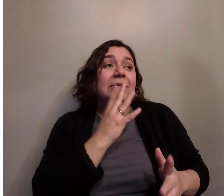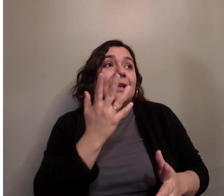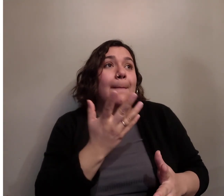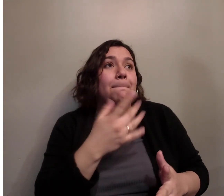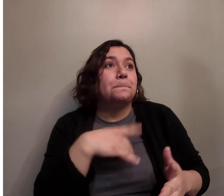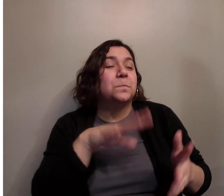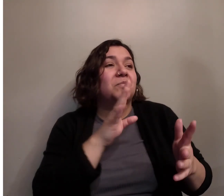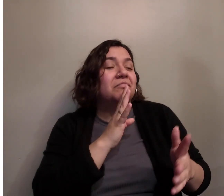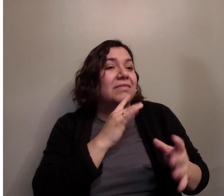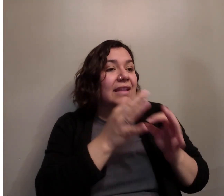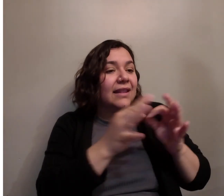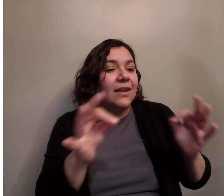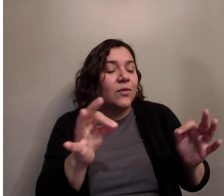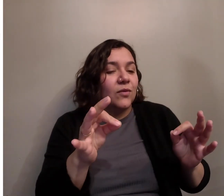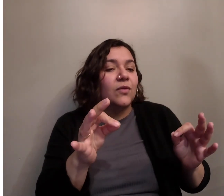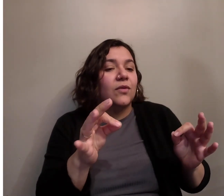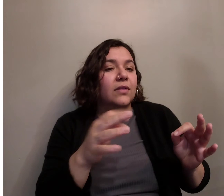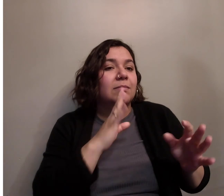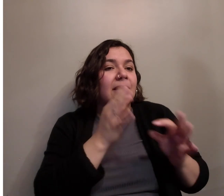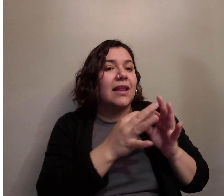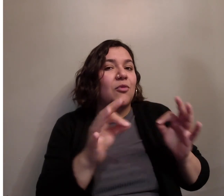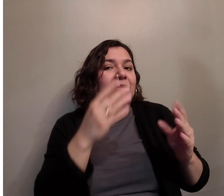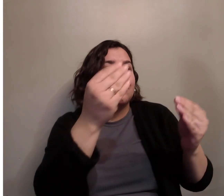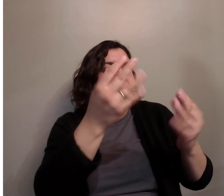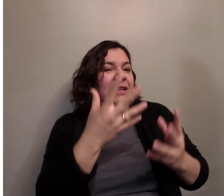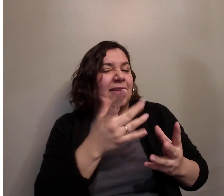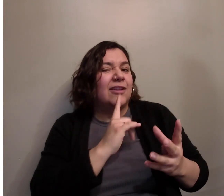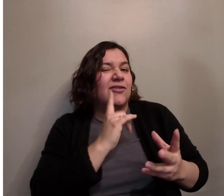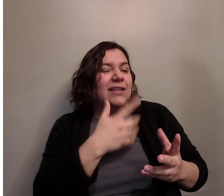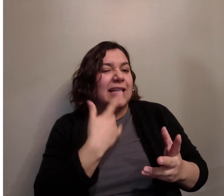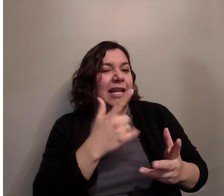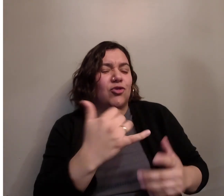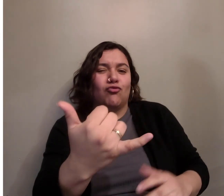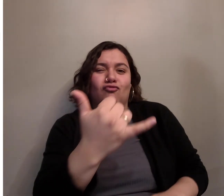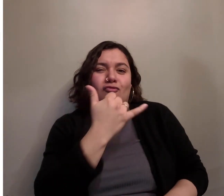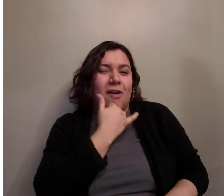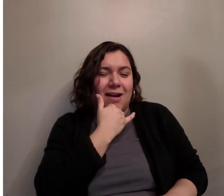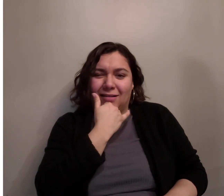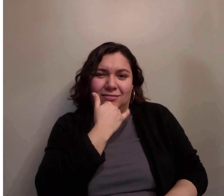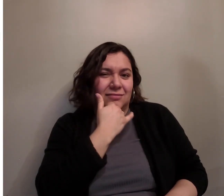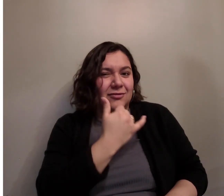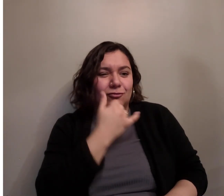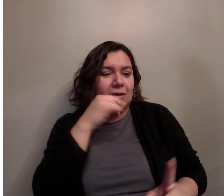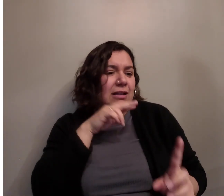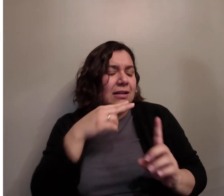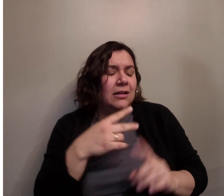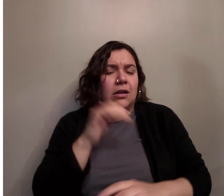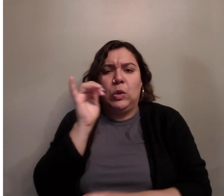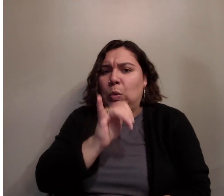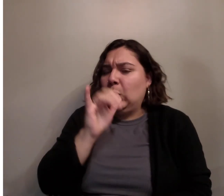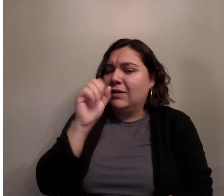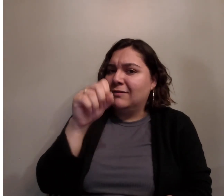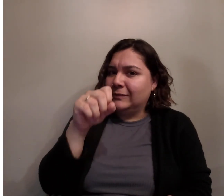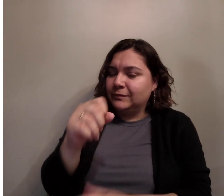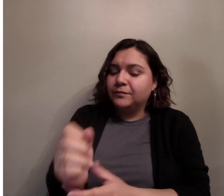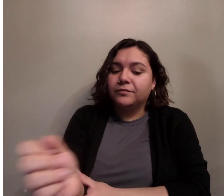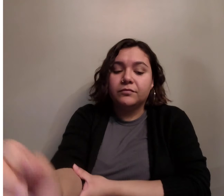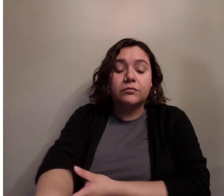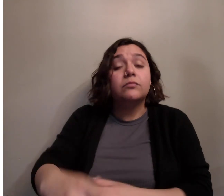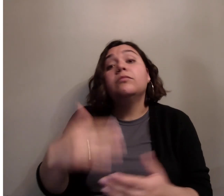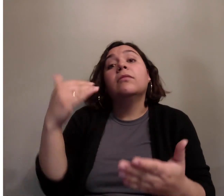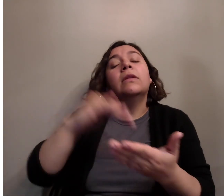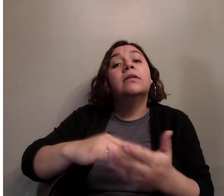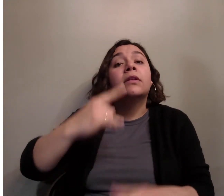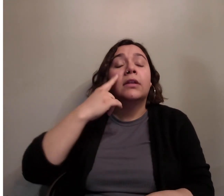we're beginning to speak the very language that has been given to us that is so wrong-headed. Oh